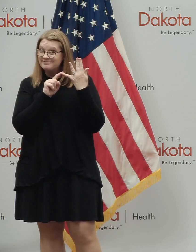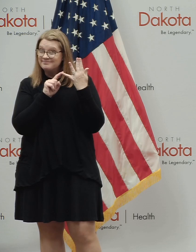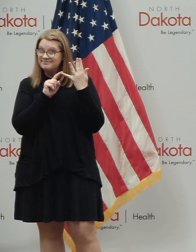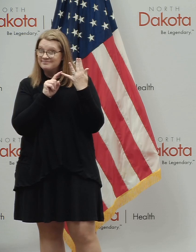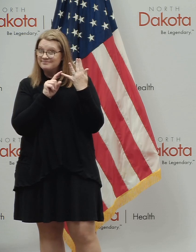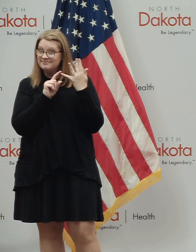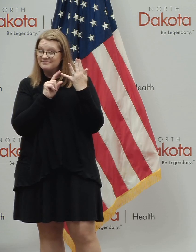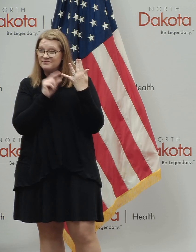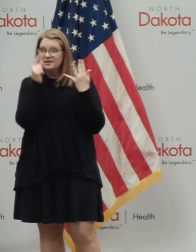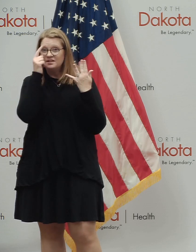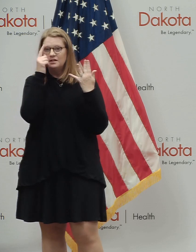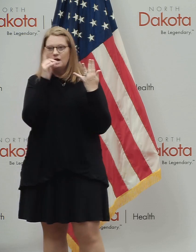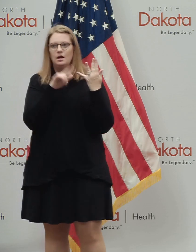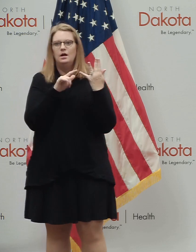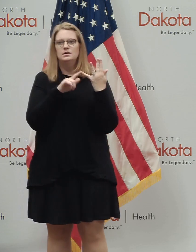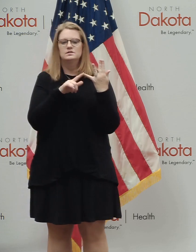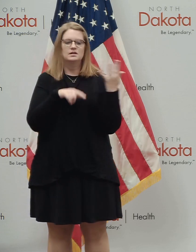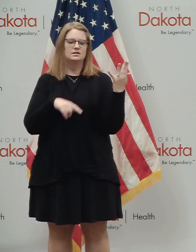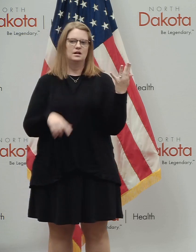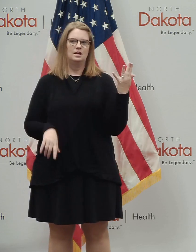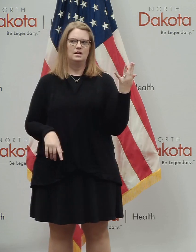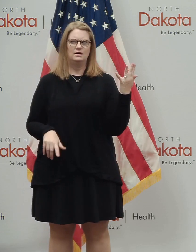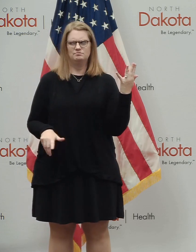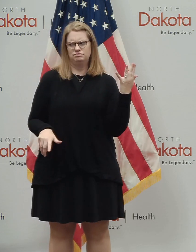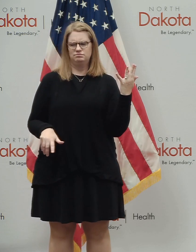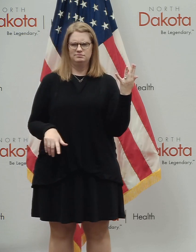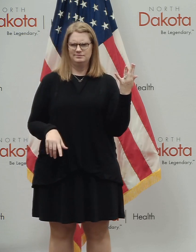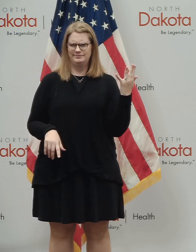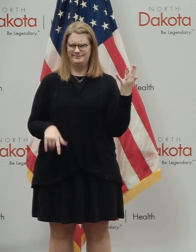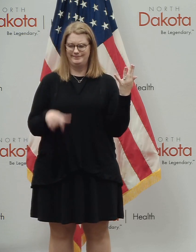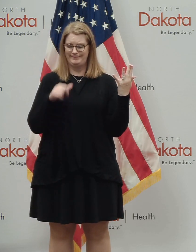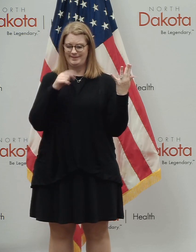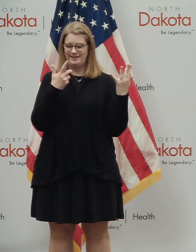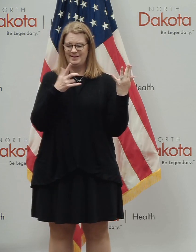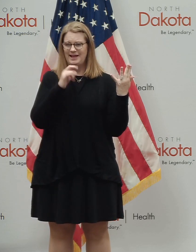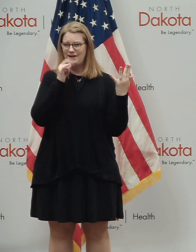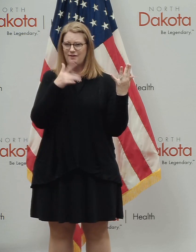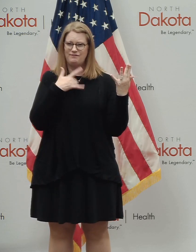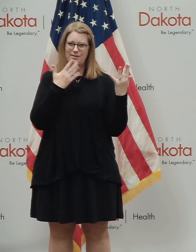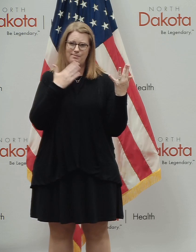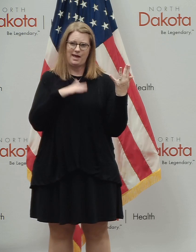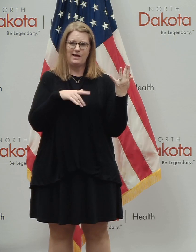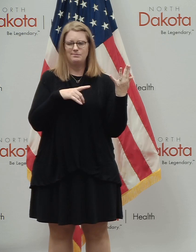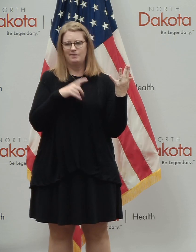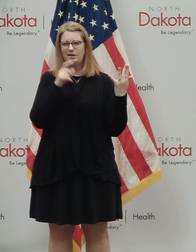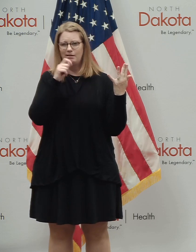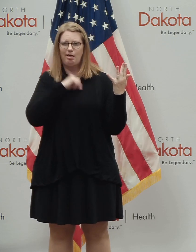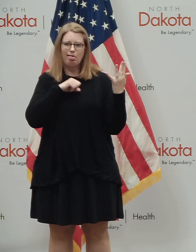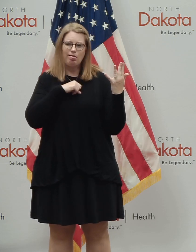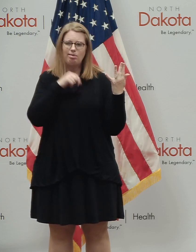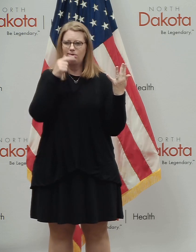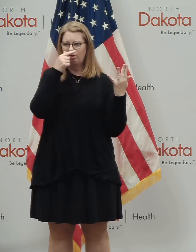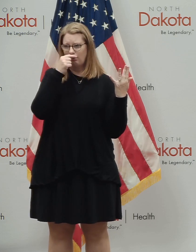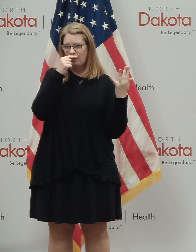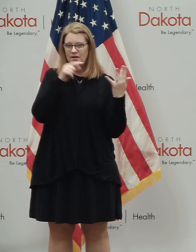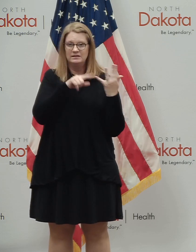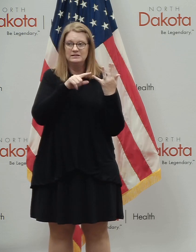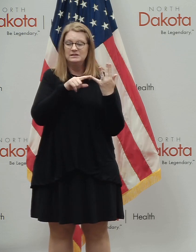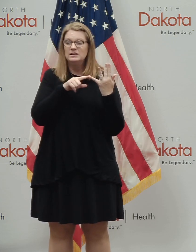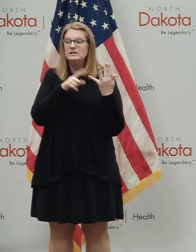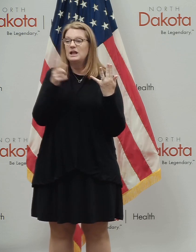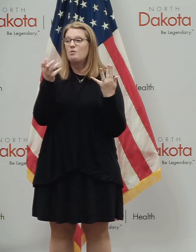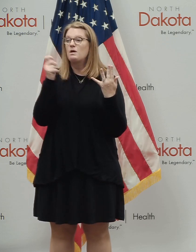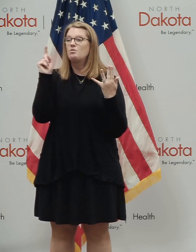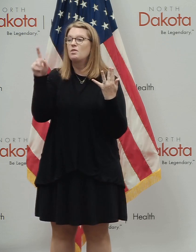group says, hey, I'm not feeling well, I've got the sniffles, I got a cough, but I really don't want to miss this